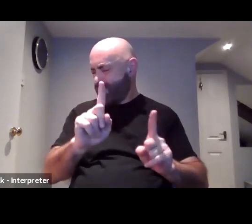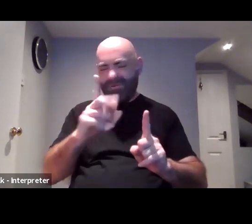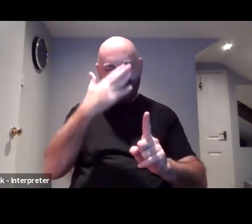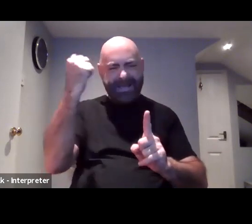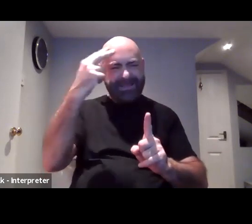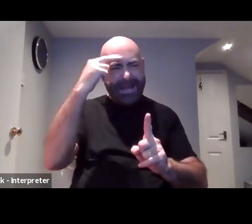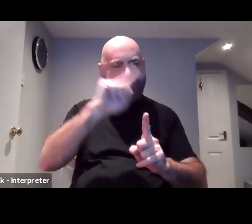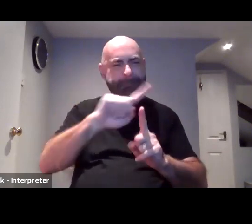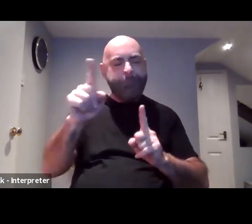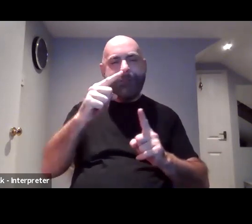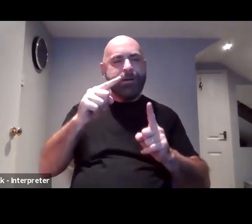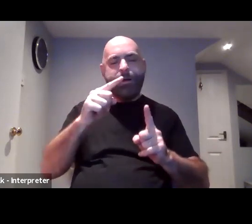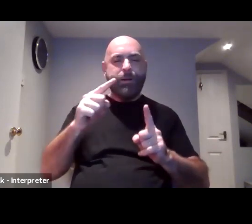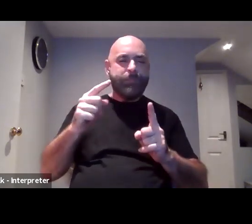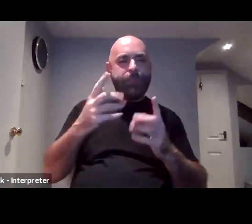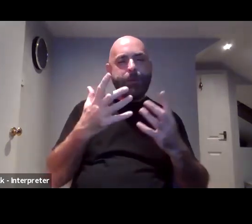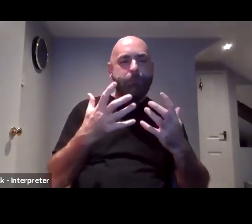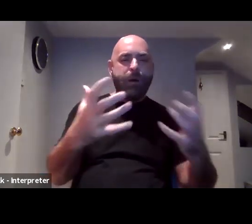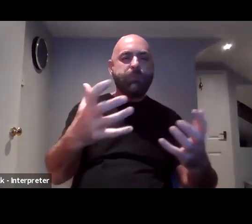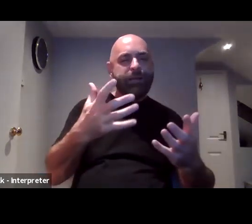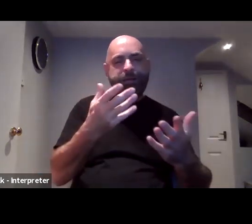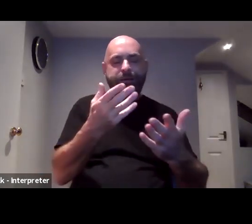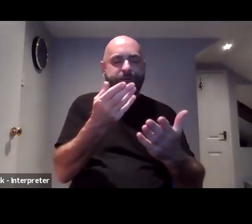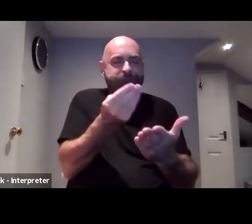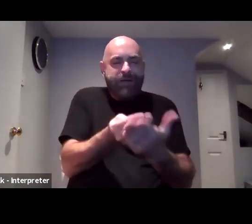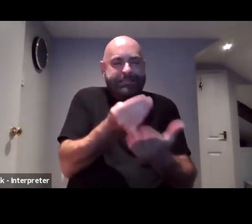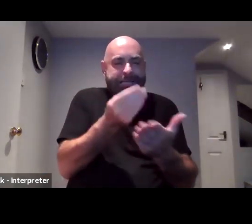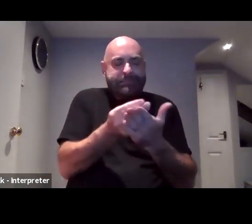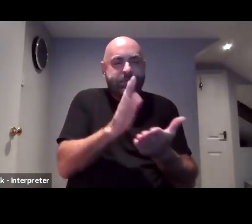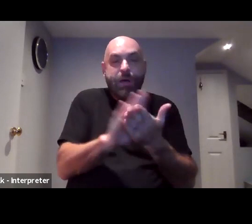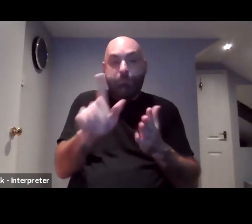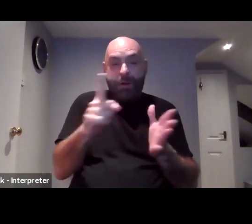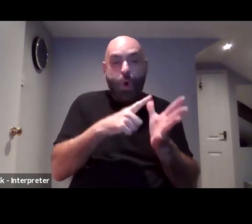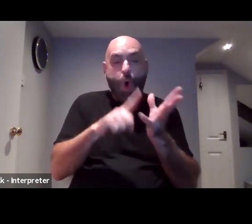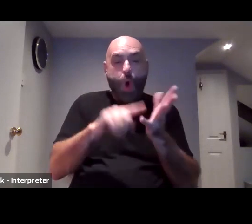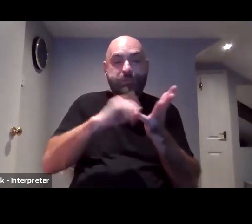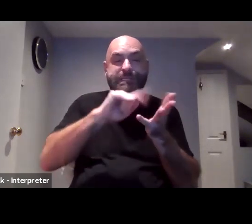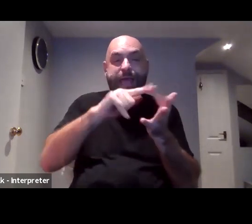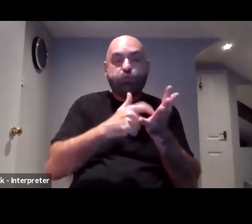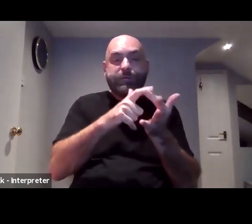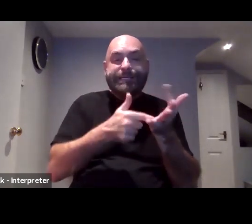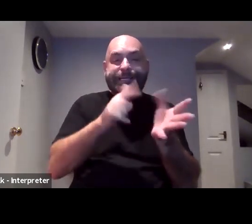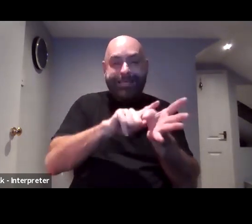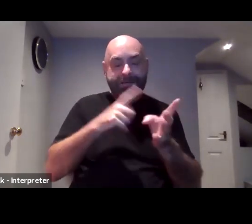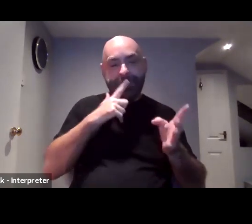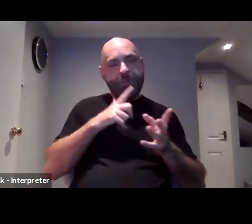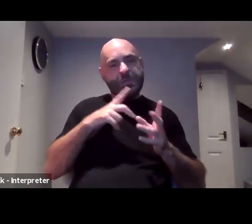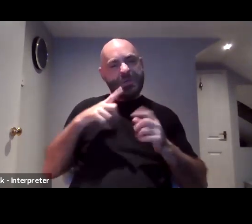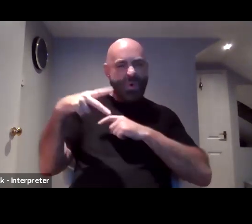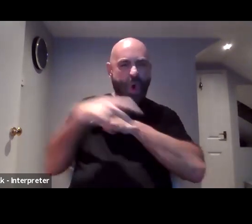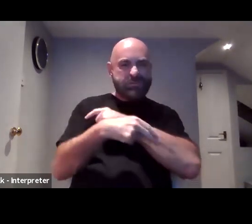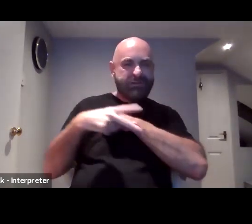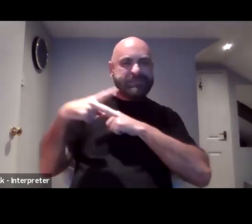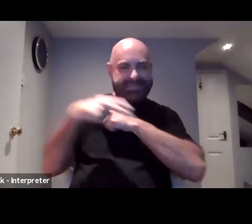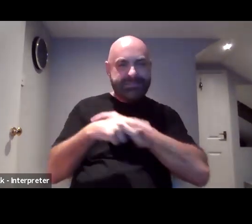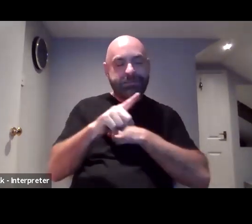it, putting the public finances in order. But it was austerity. In 2009-10,